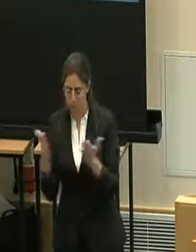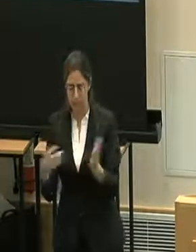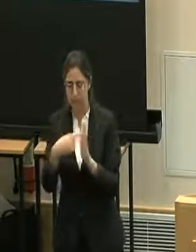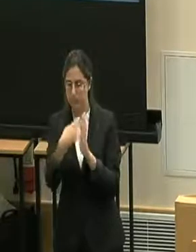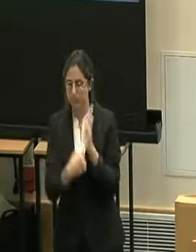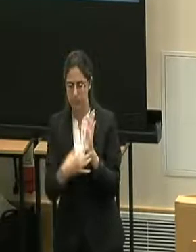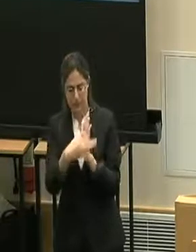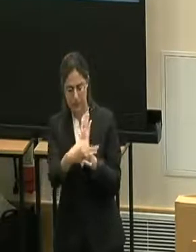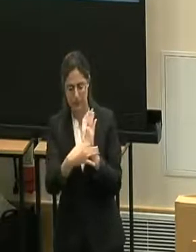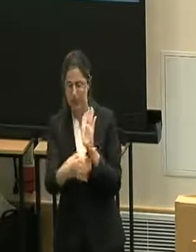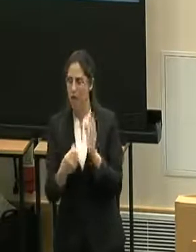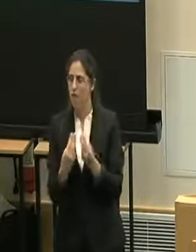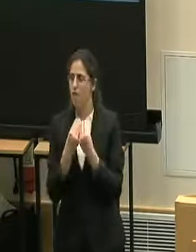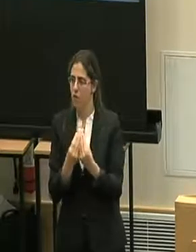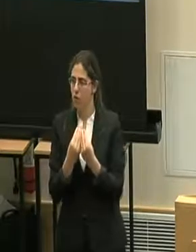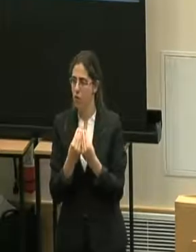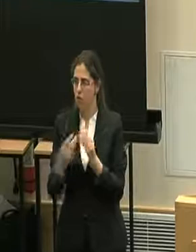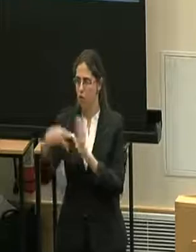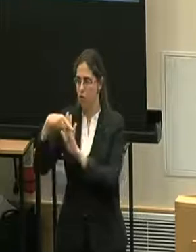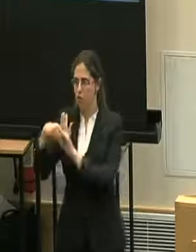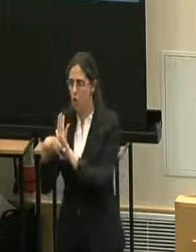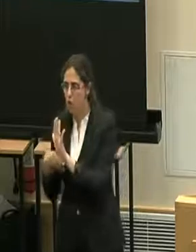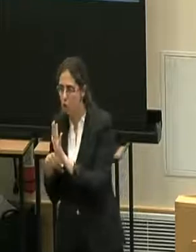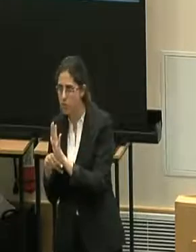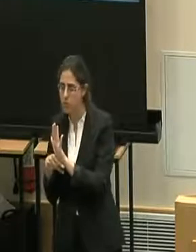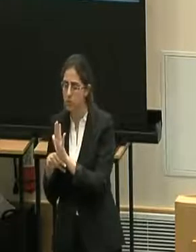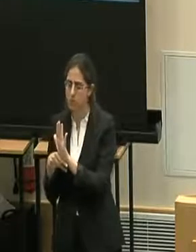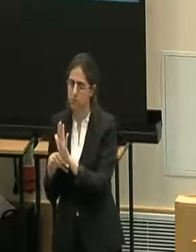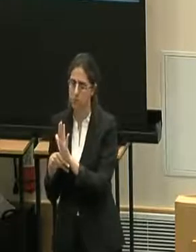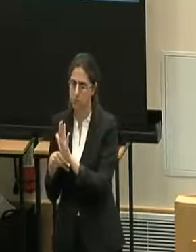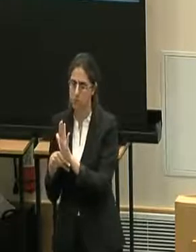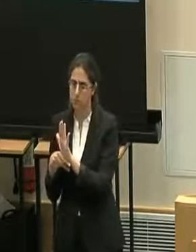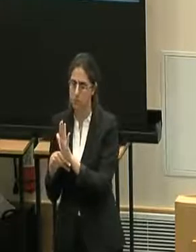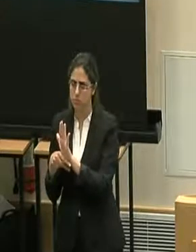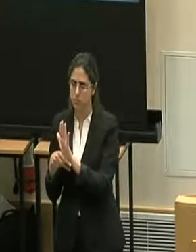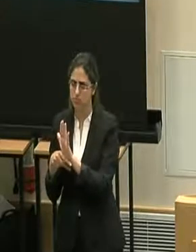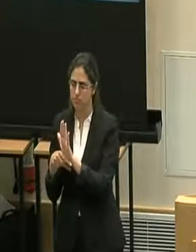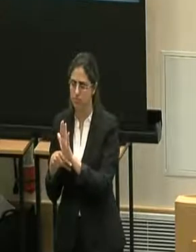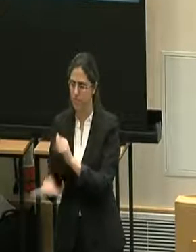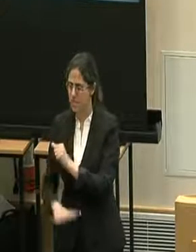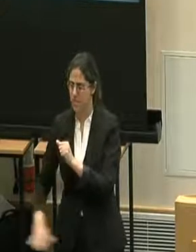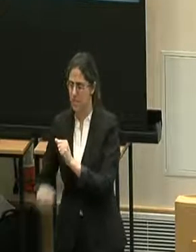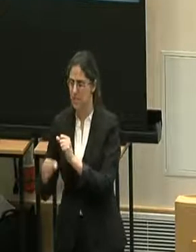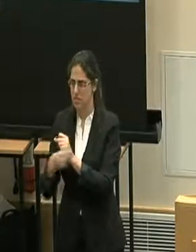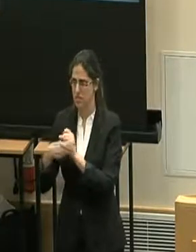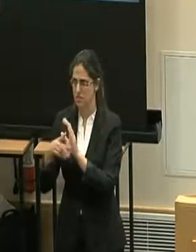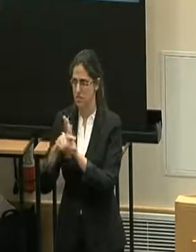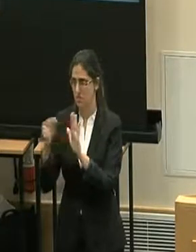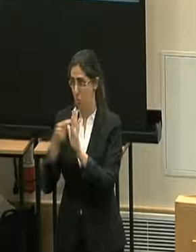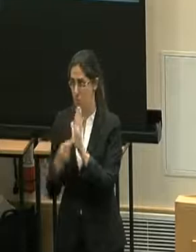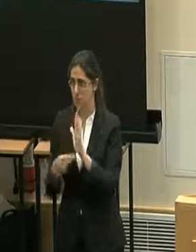the values, the norms, the very basic underlying premises of this